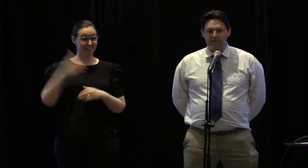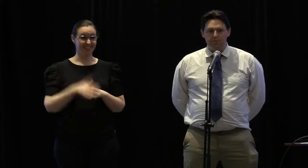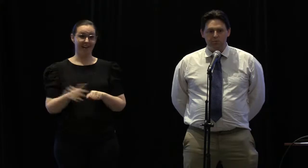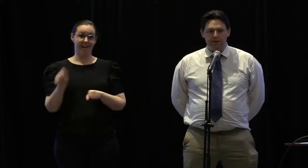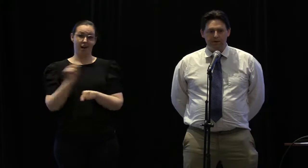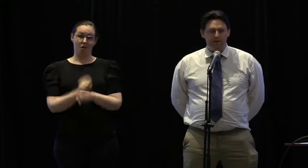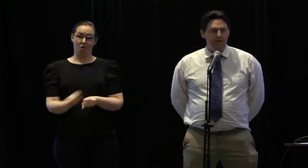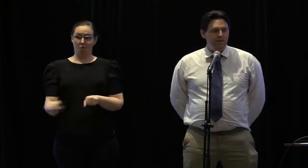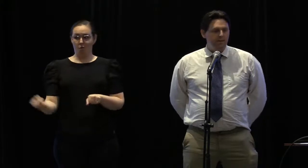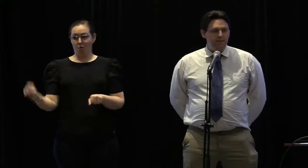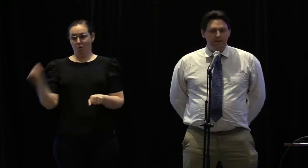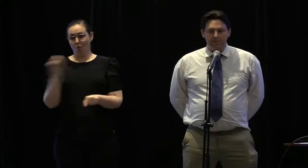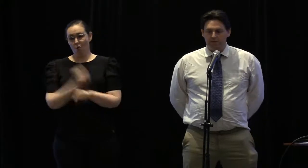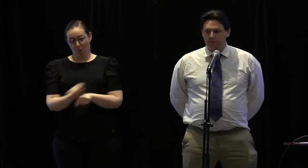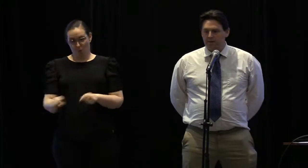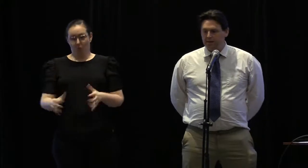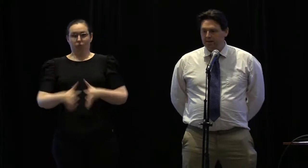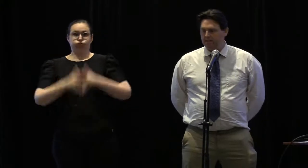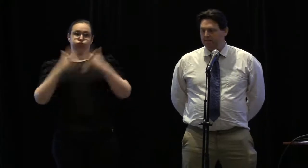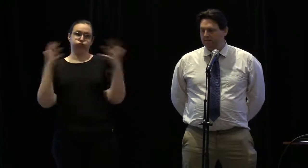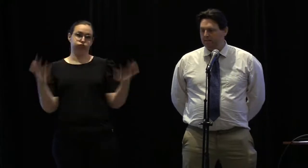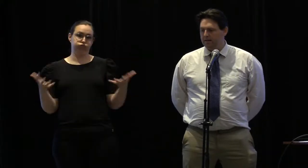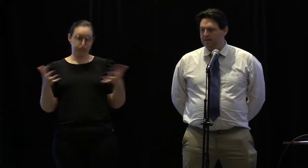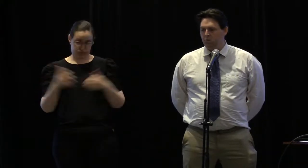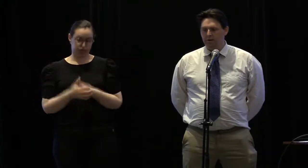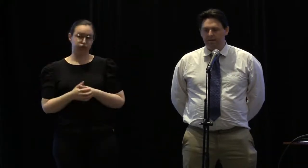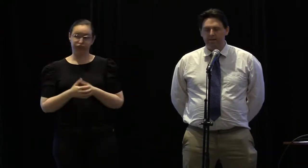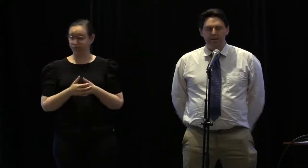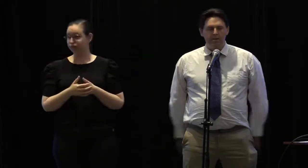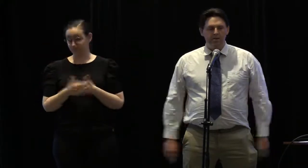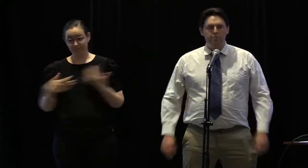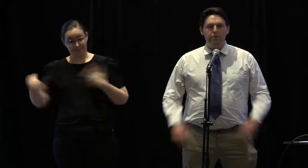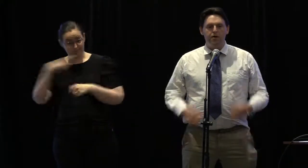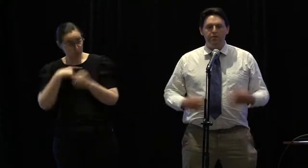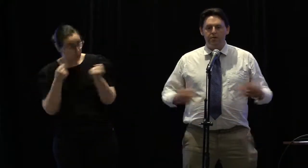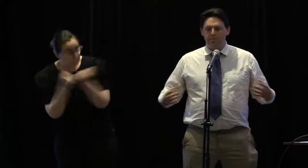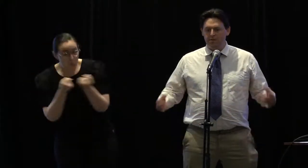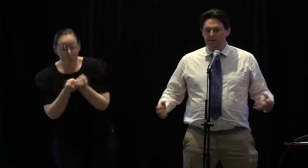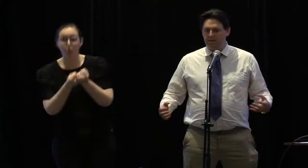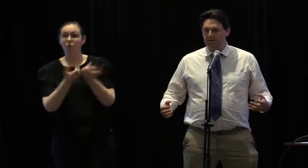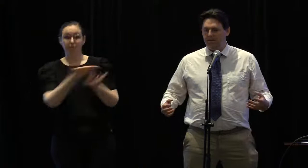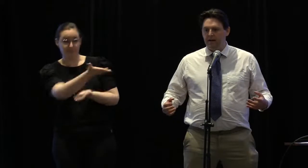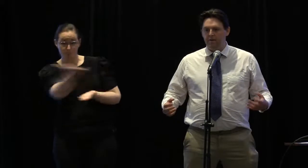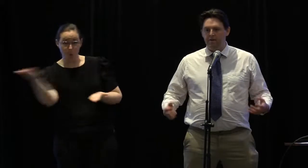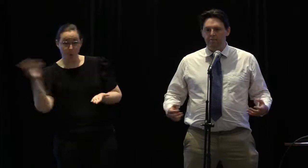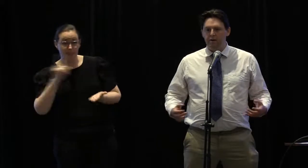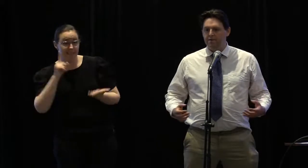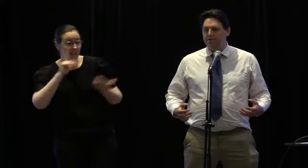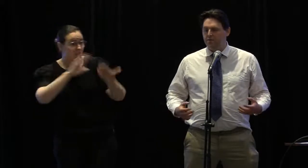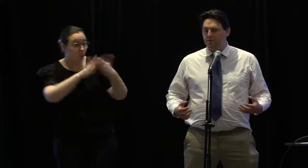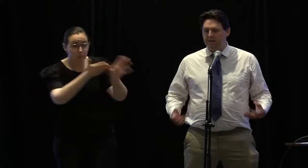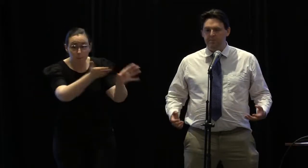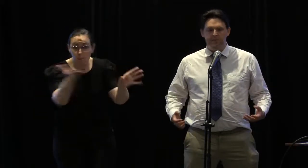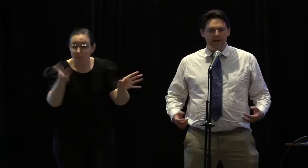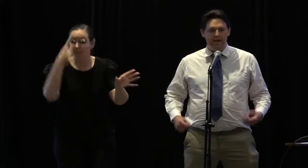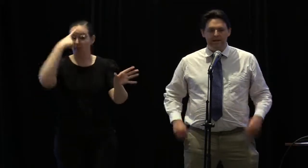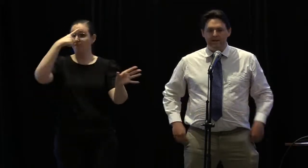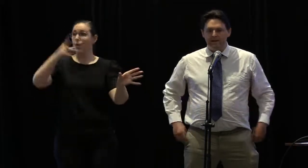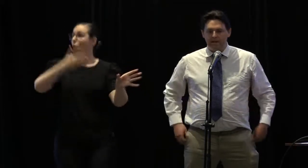in supporting the deaf community, supporting the broader community around the province who